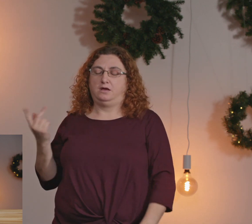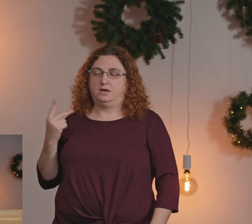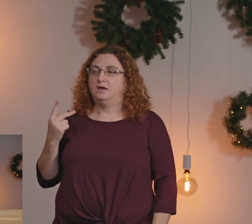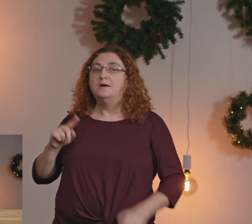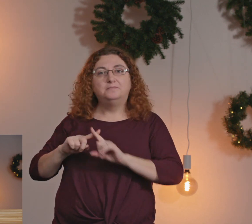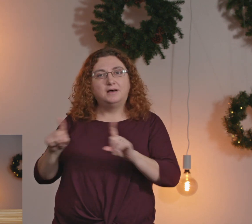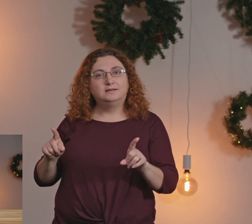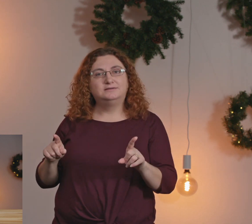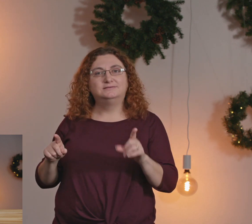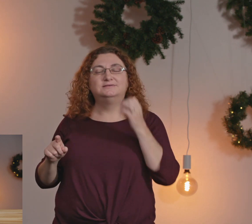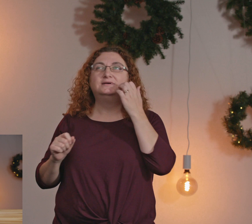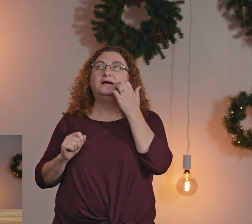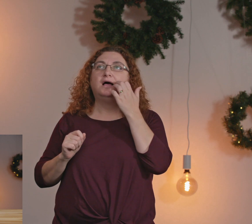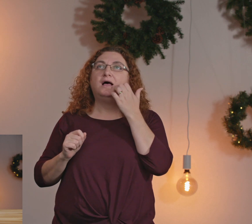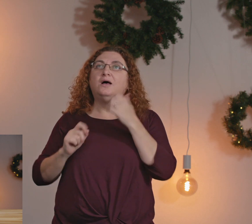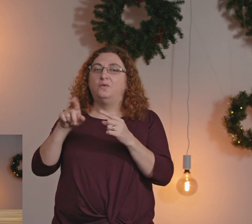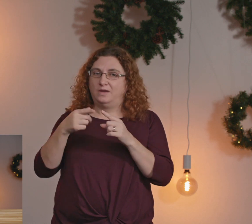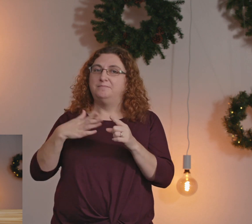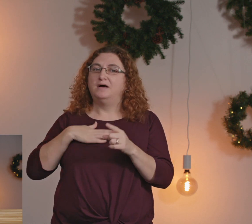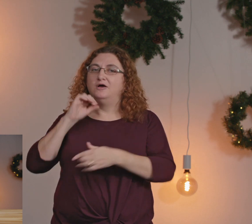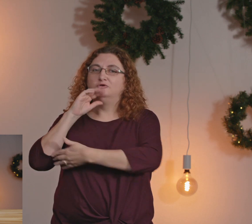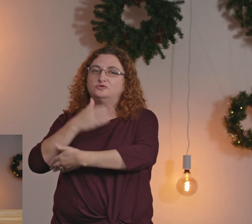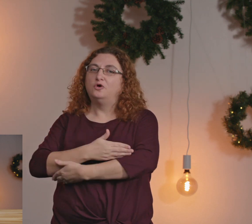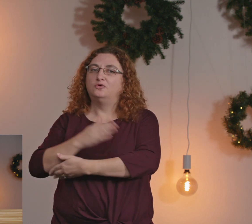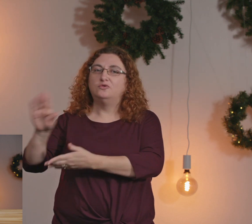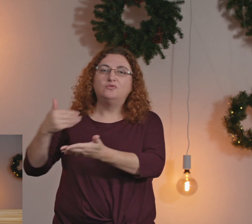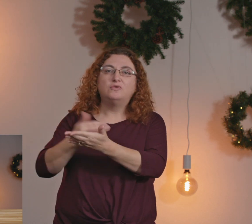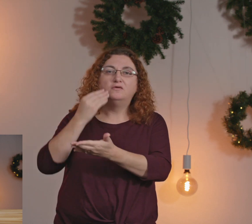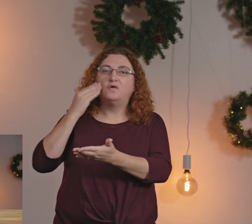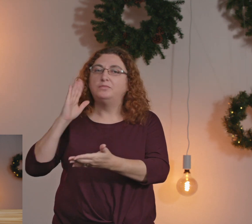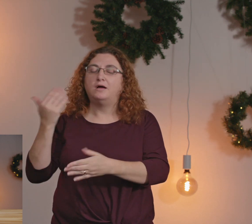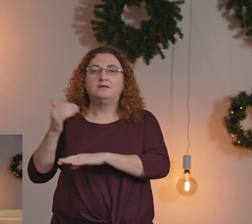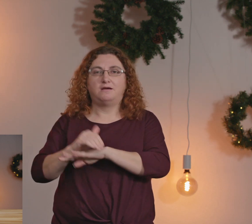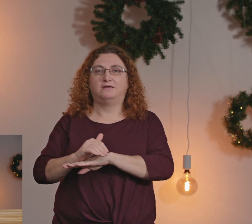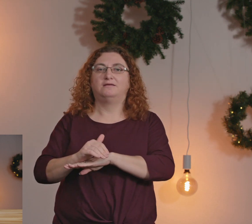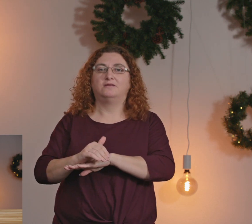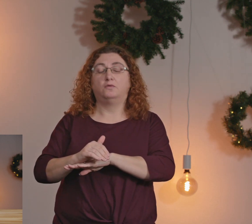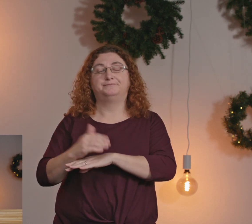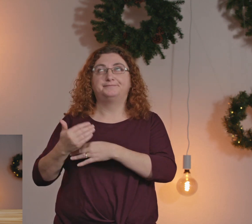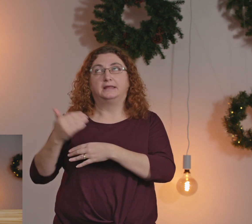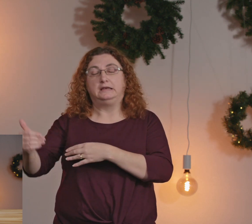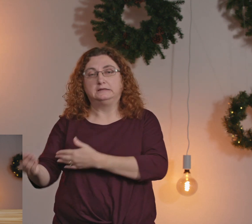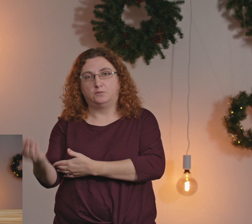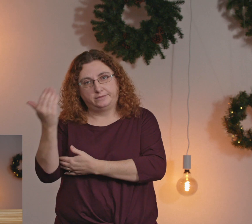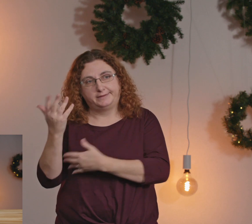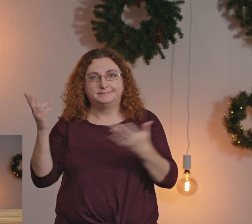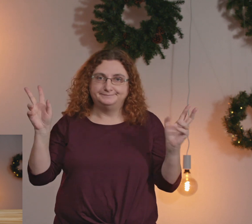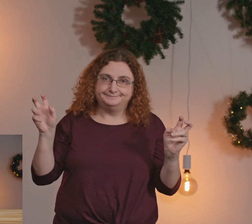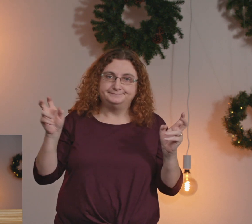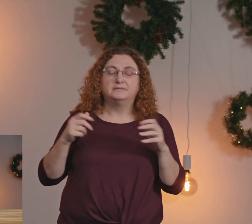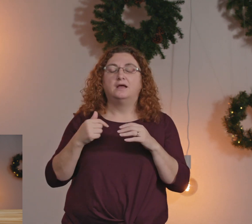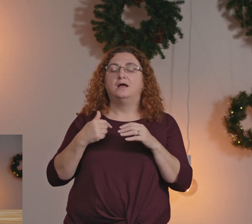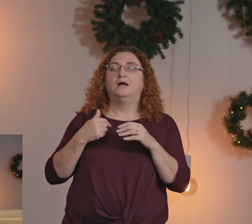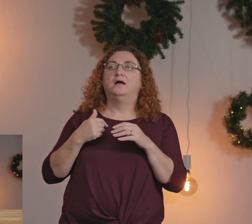I must tell you, when my daughter came home that night, or rather the next morning, I